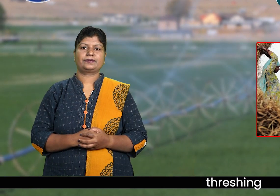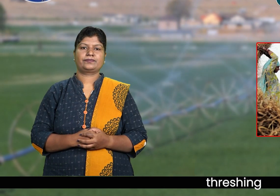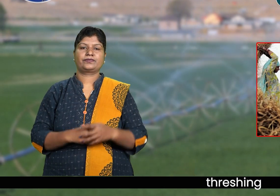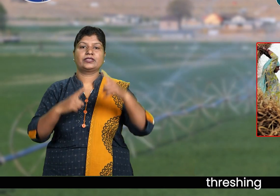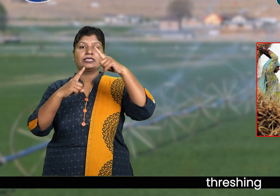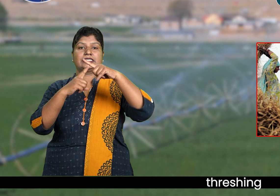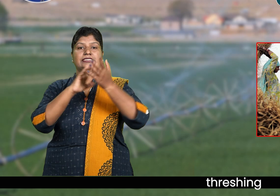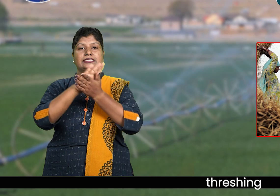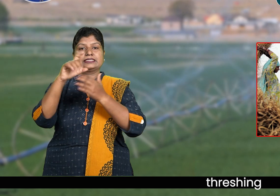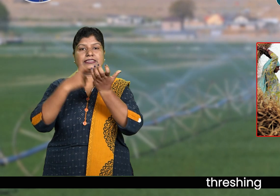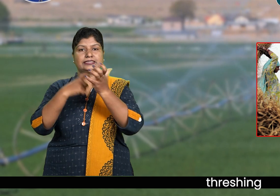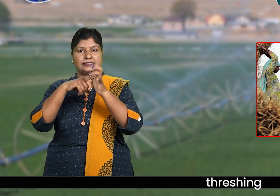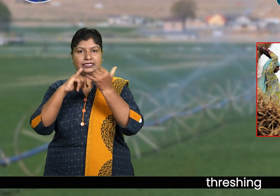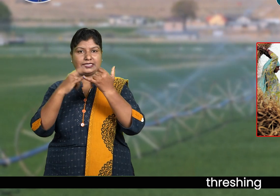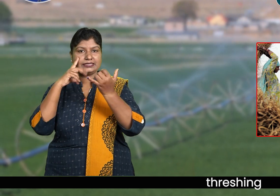threshing,